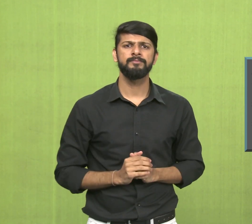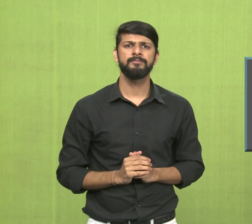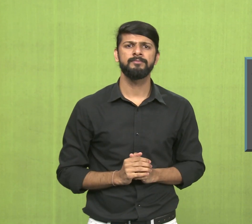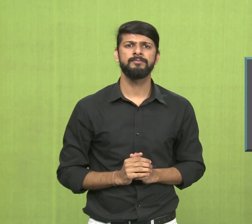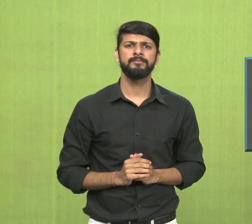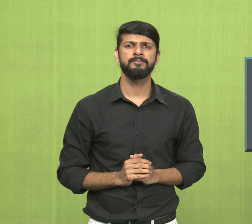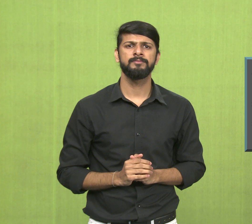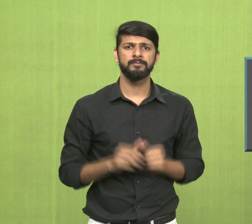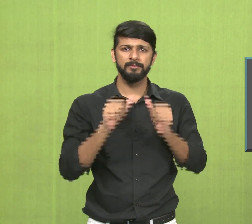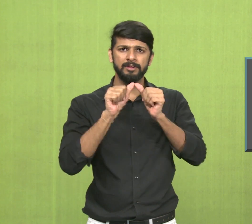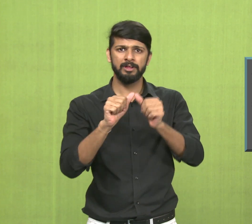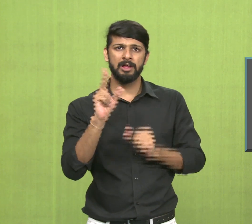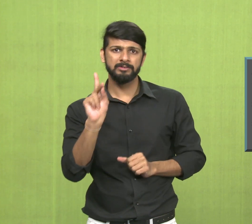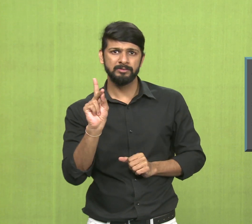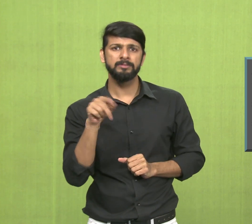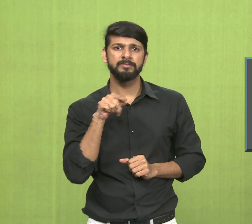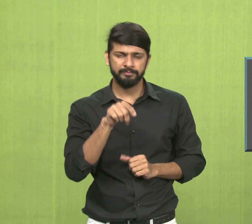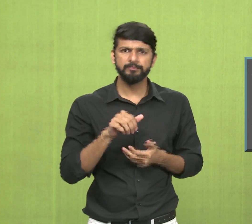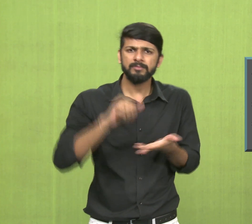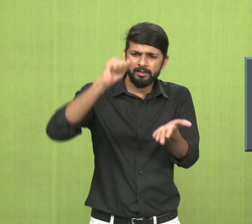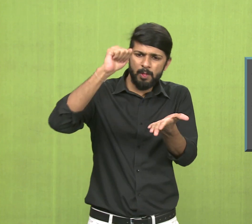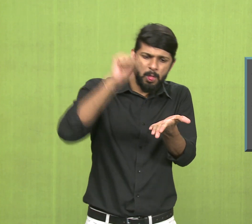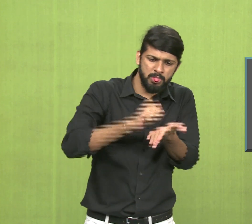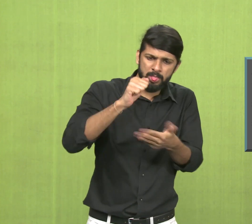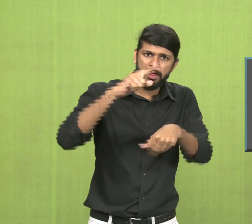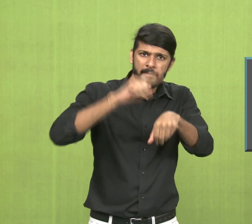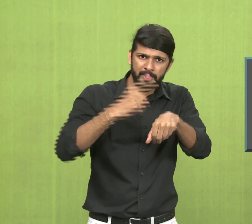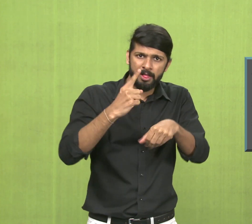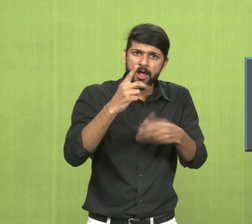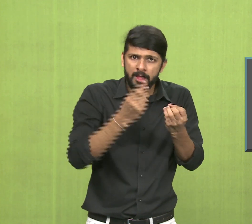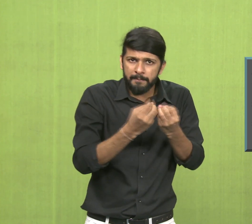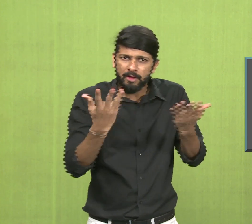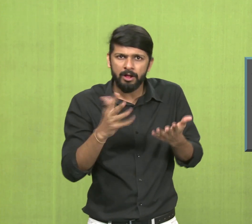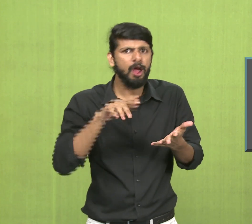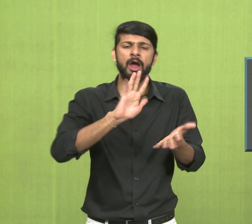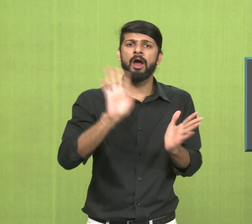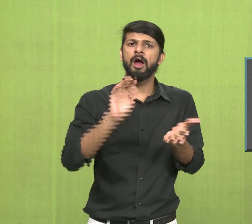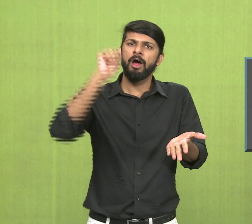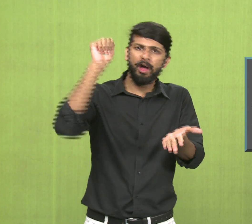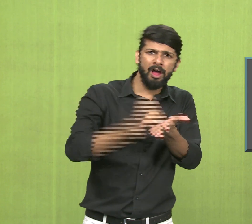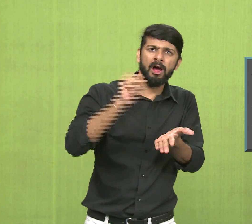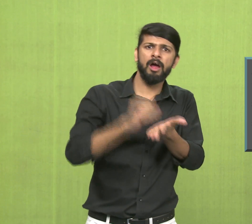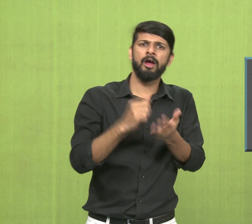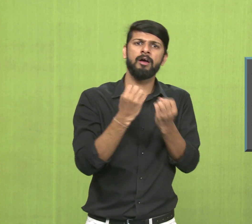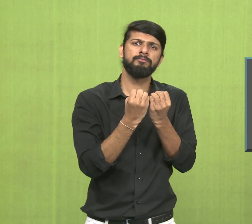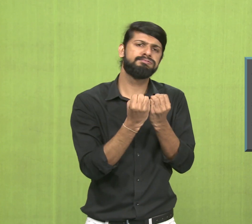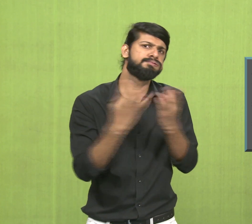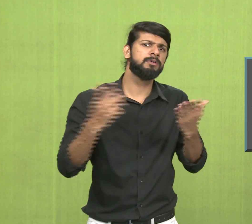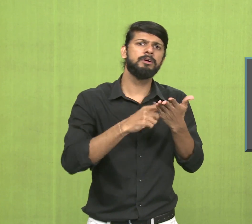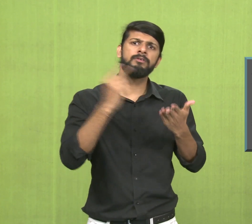And these were known as blocks. Answer number 2. Blocks could be